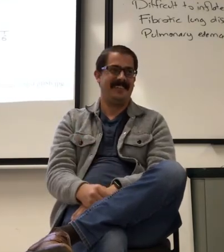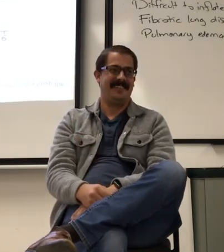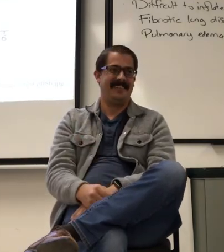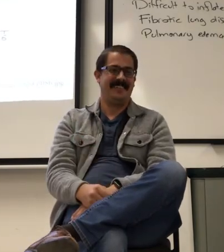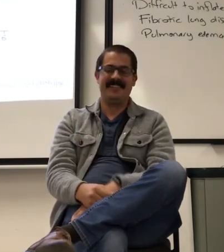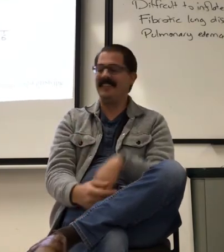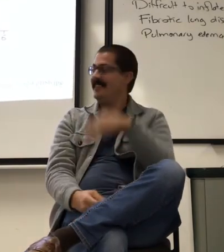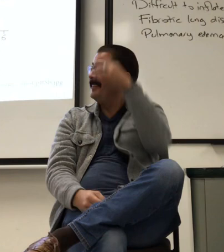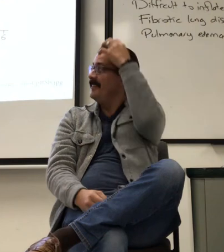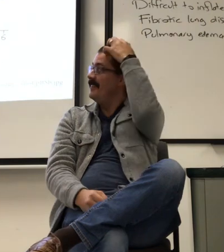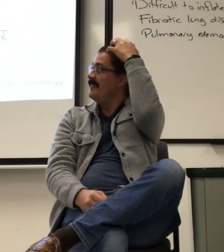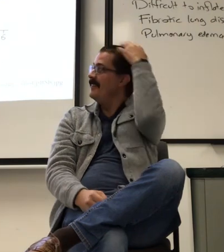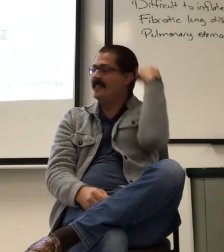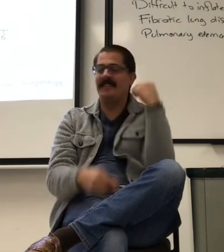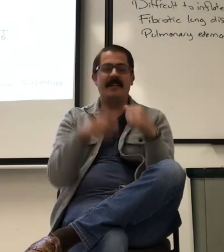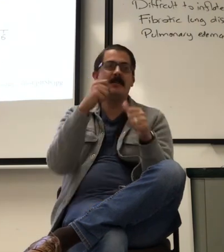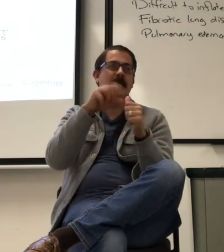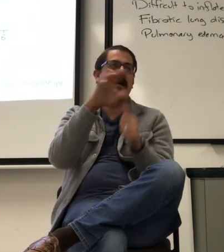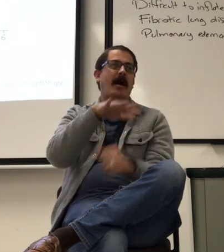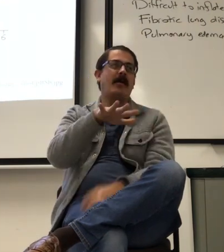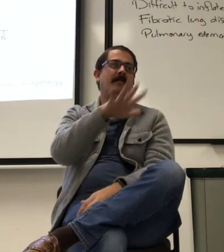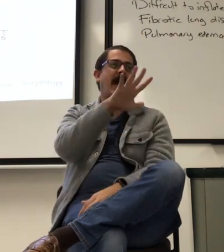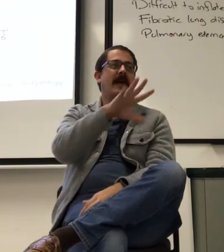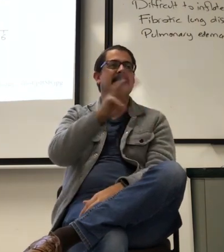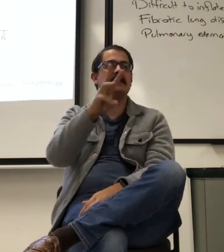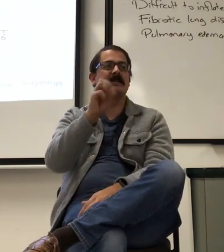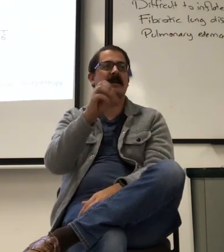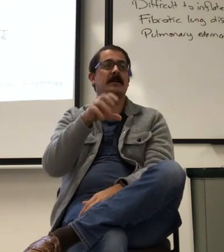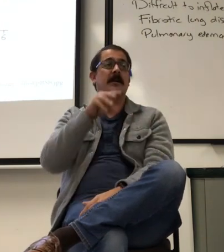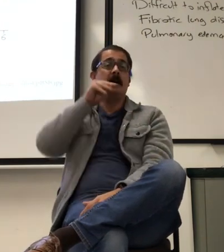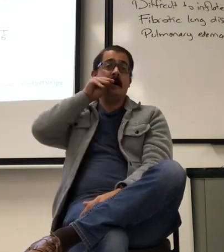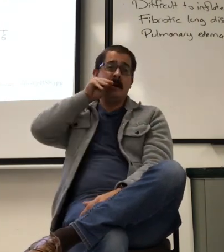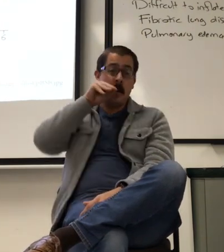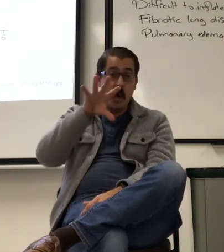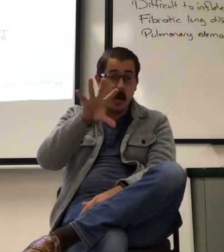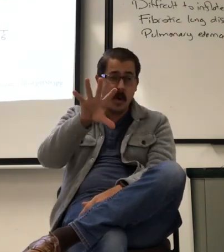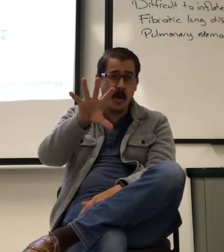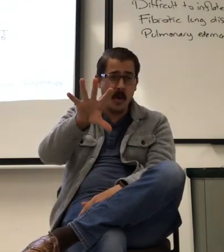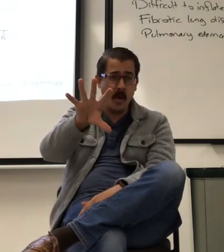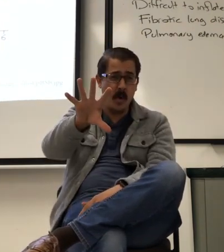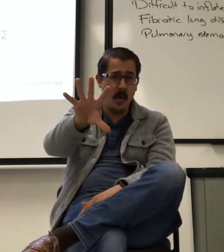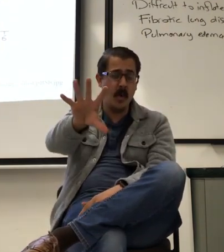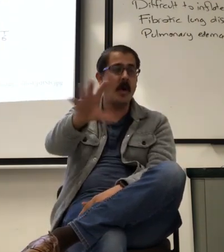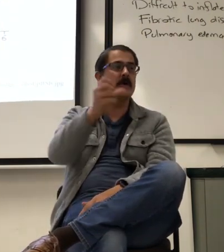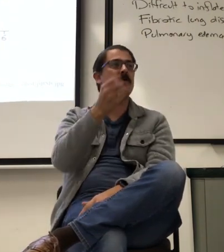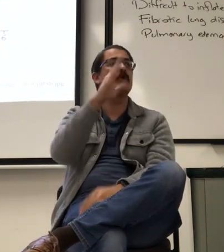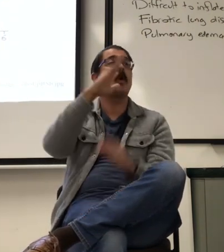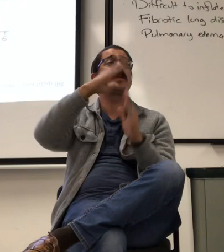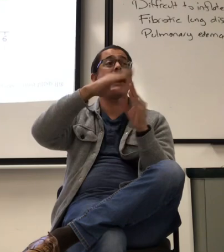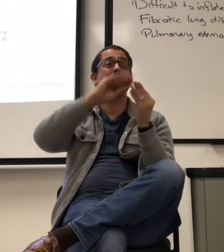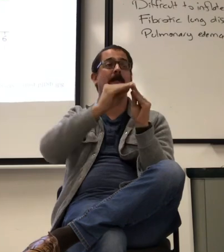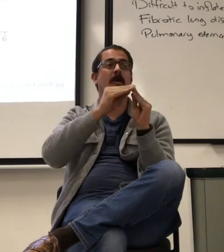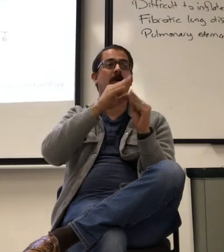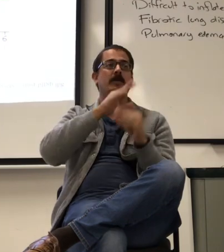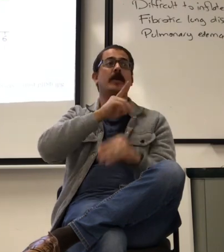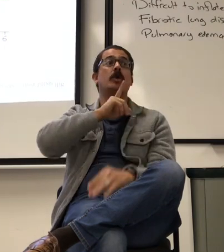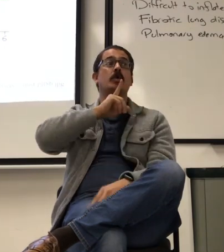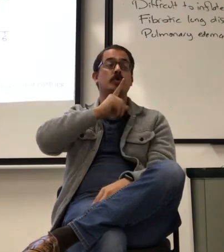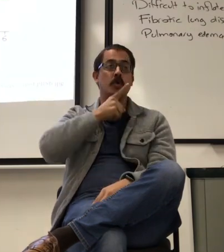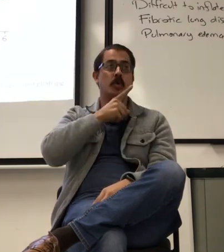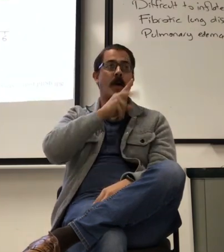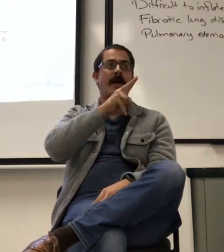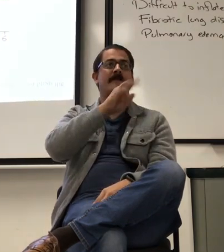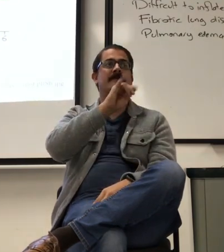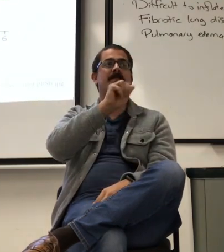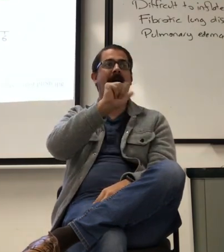Well, remember that, about 5 or 6 seconds. Just push it all out. So that way, your top value is your true vital